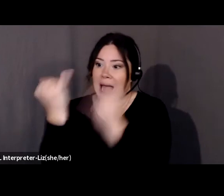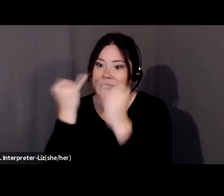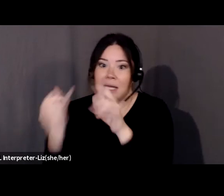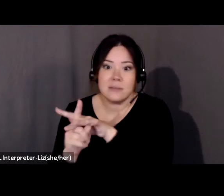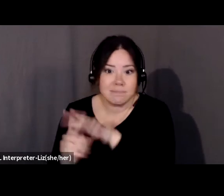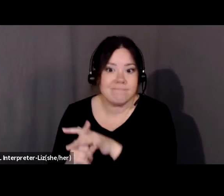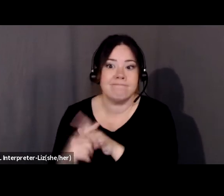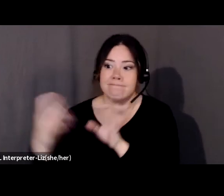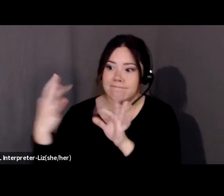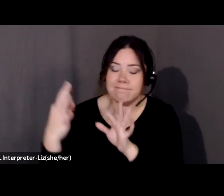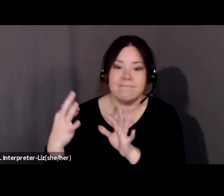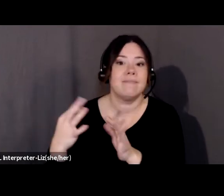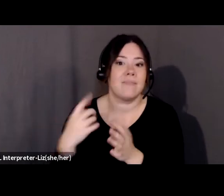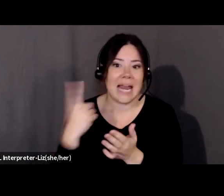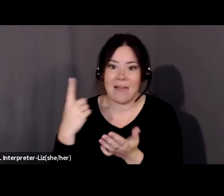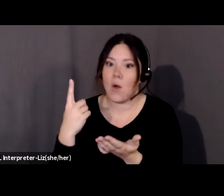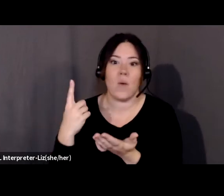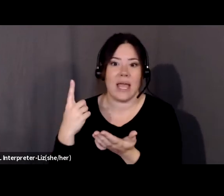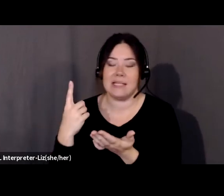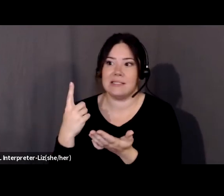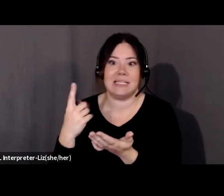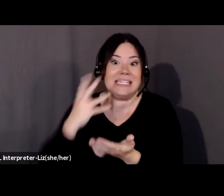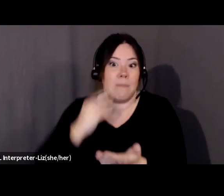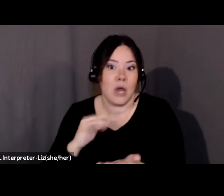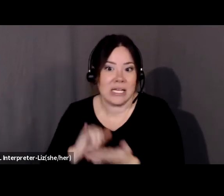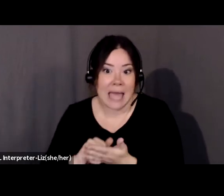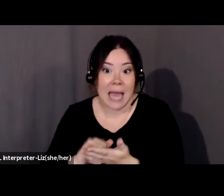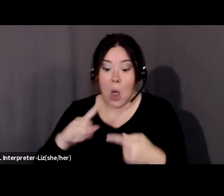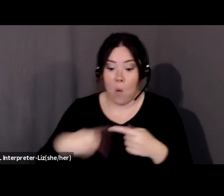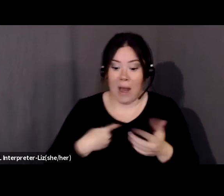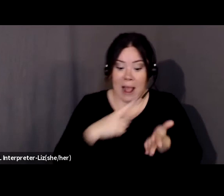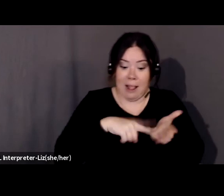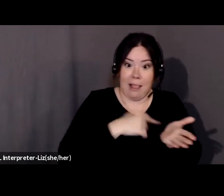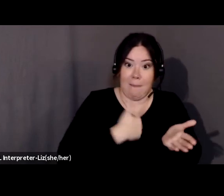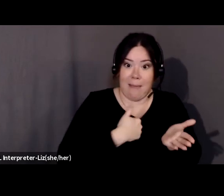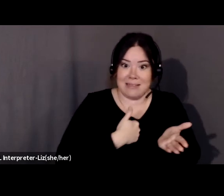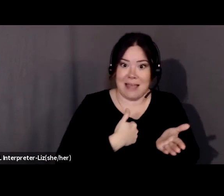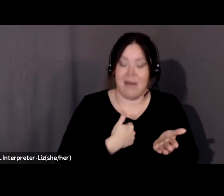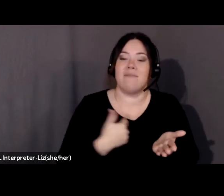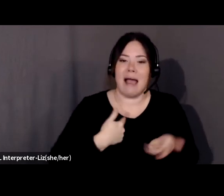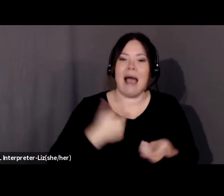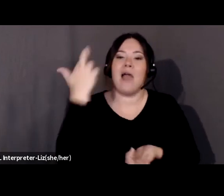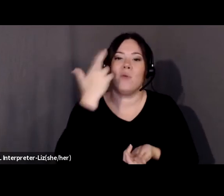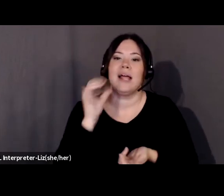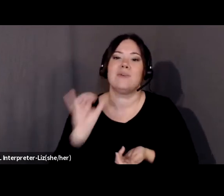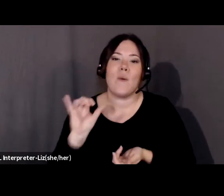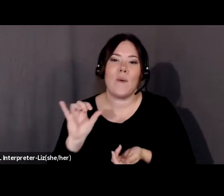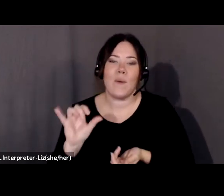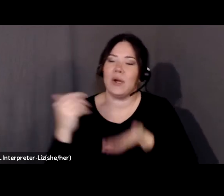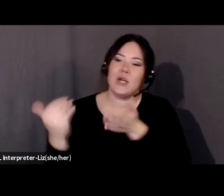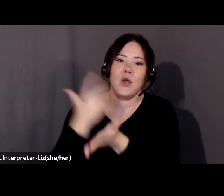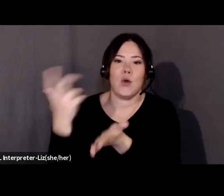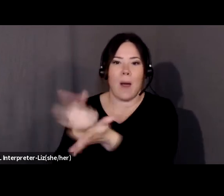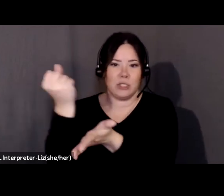happened when I was most critical of myself. I found I've run into something that led to a whole different direction, but it was a